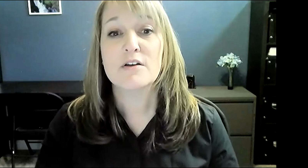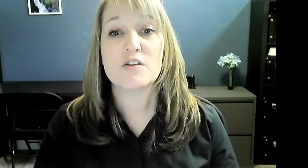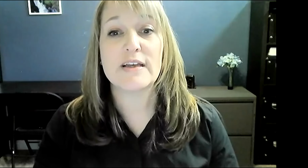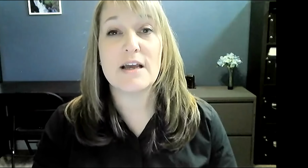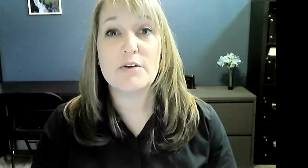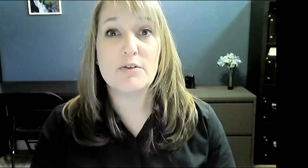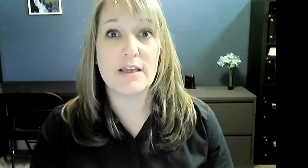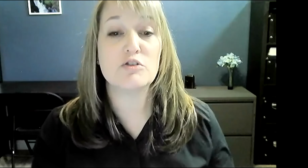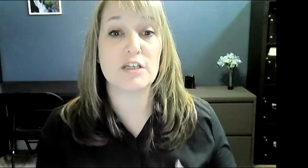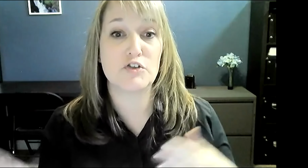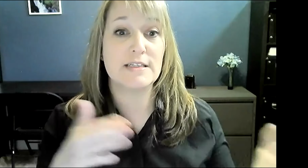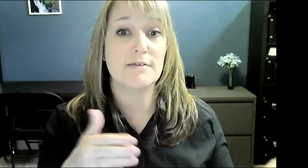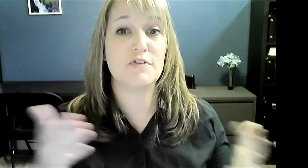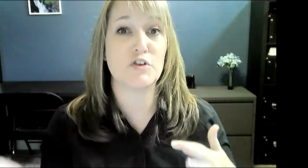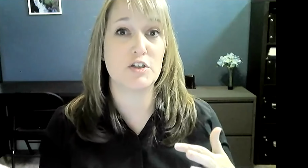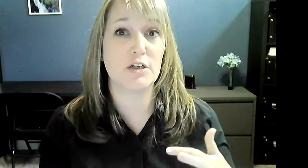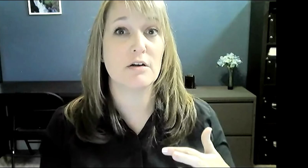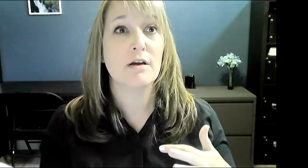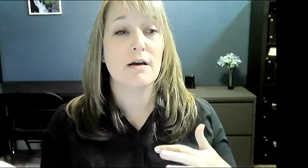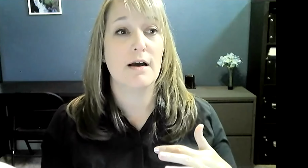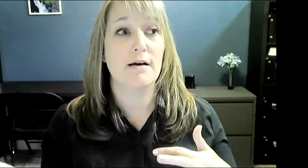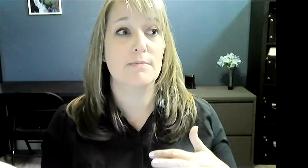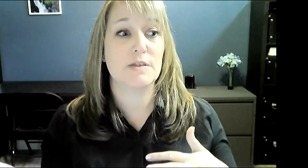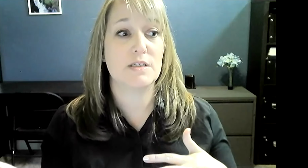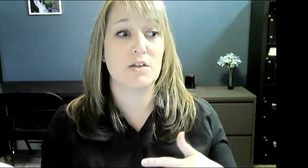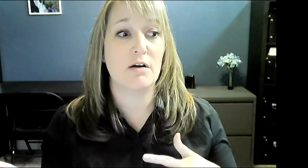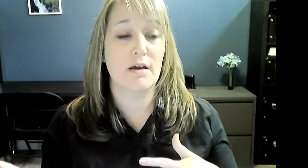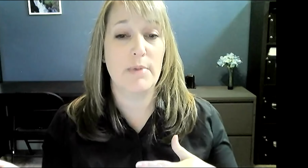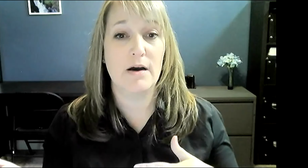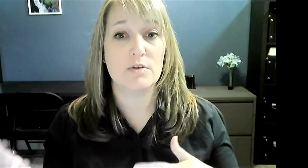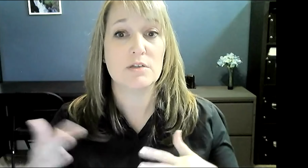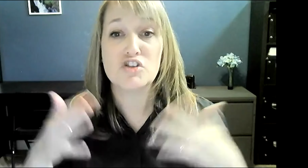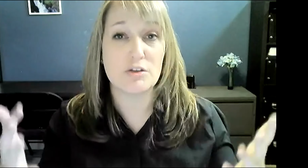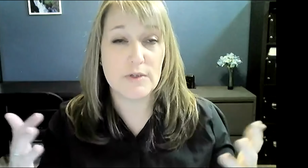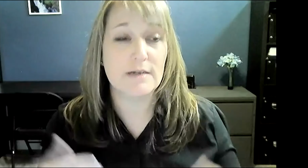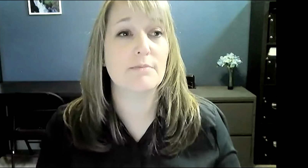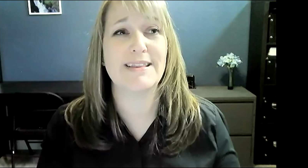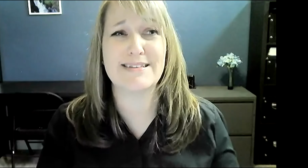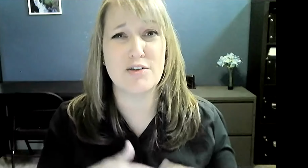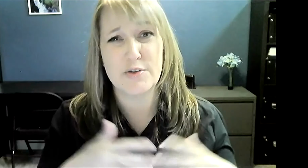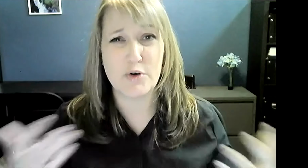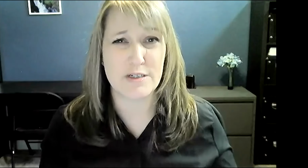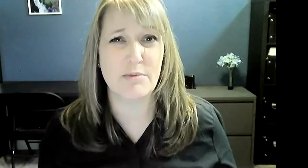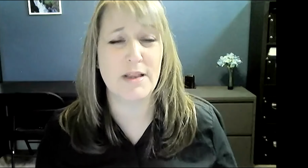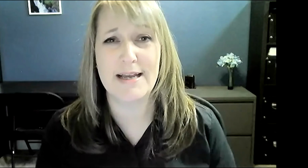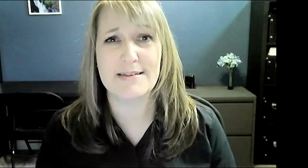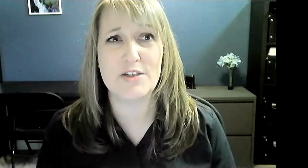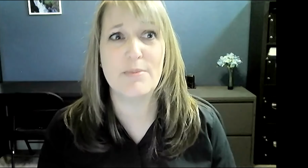so that's how you can use contrastive structure to talk about children, but this also, of course, applies to many